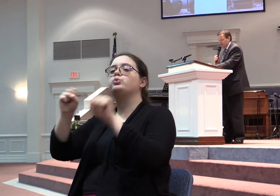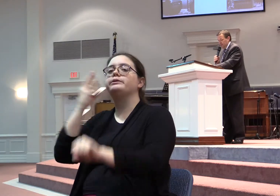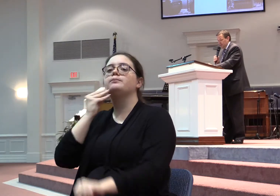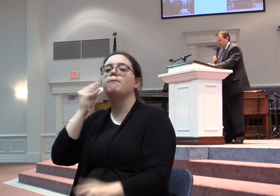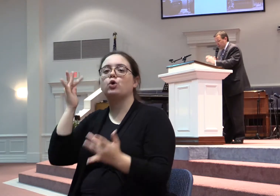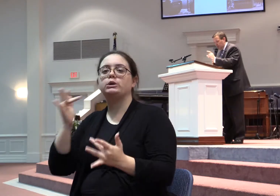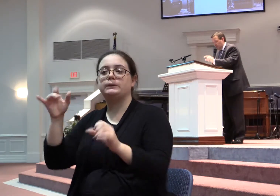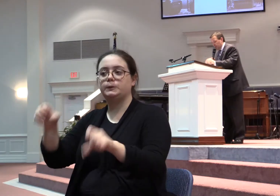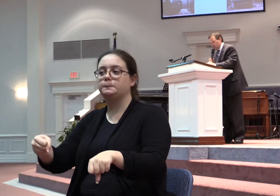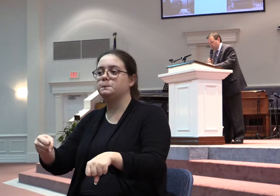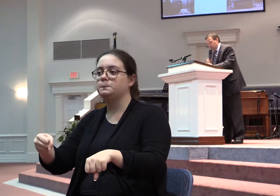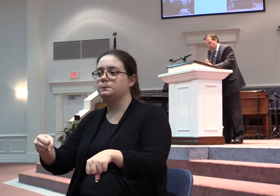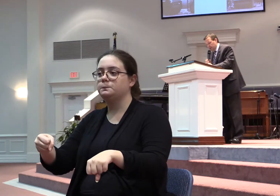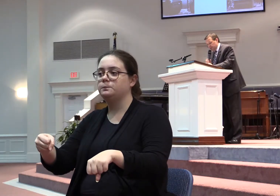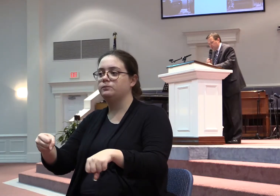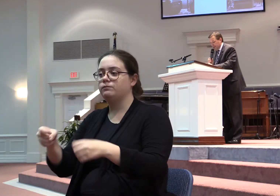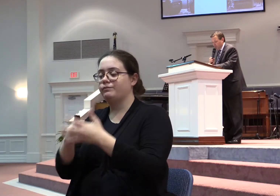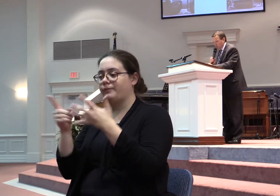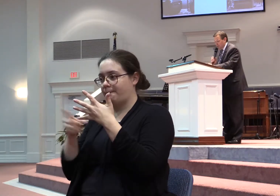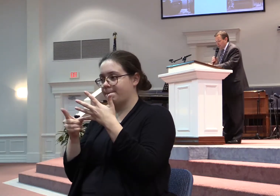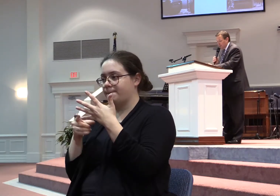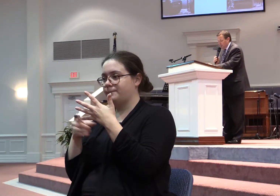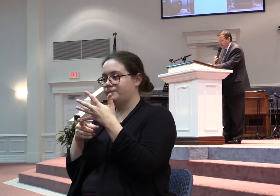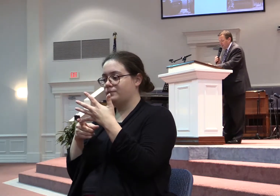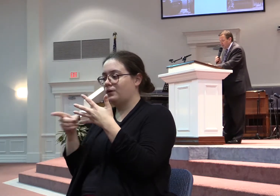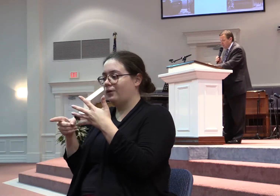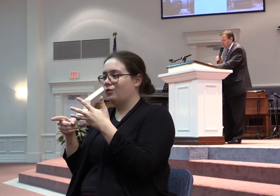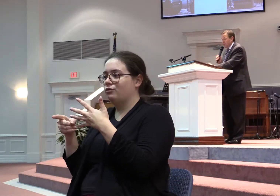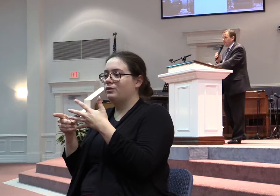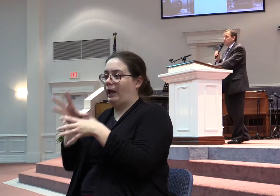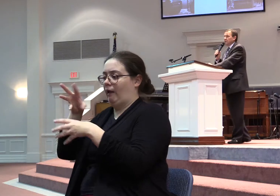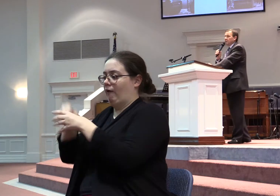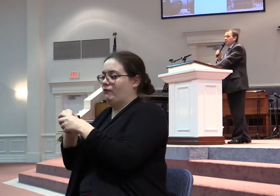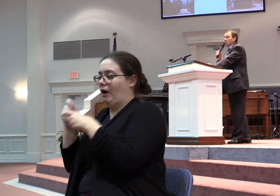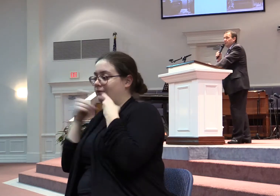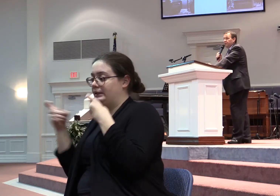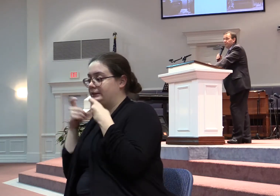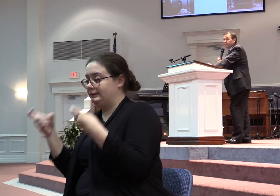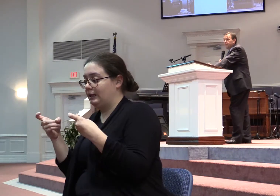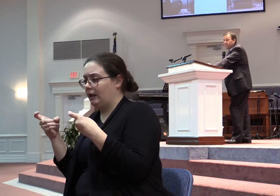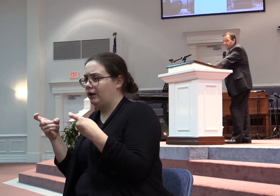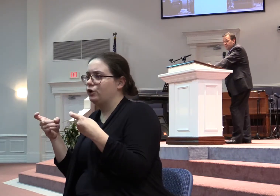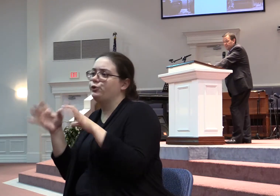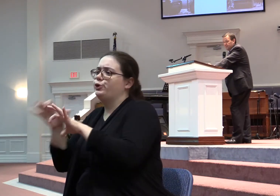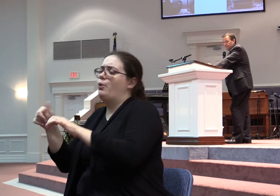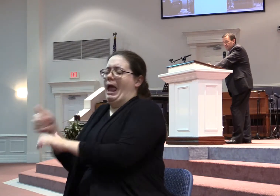Right. Another thing we can learn from Lot is the fact that once you get deeply involved with sin, that there's nothing you will not do.